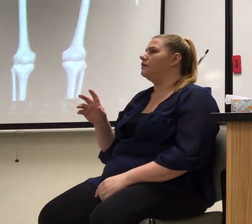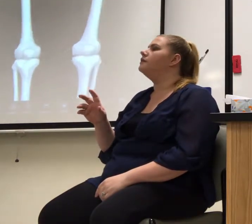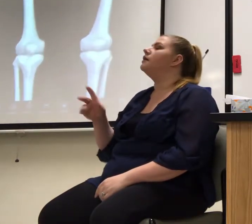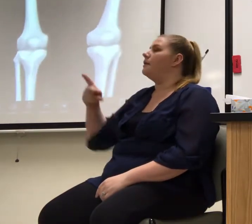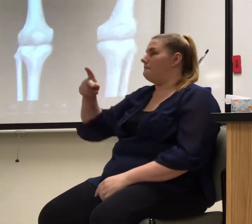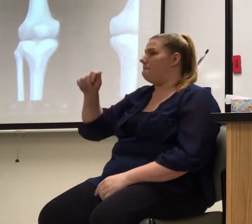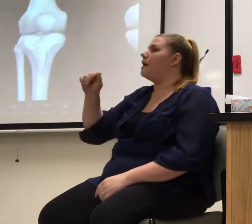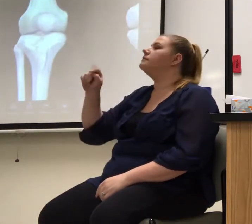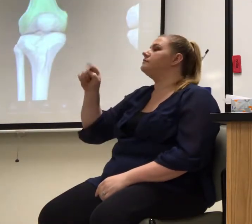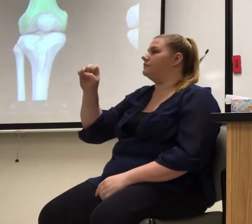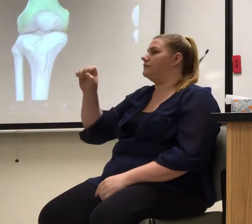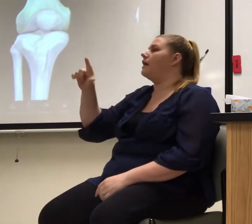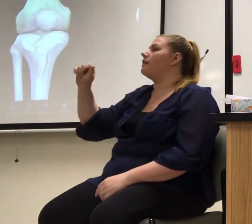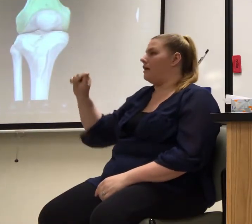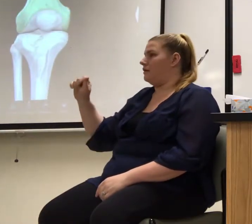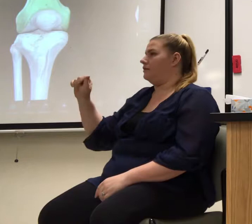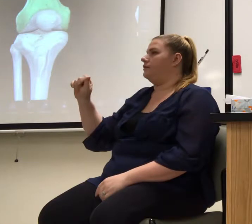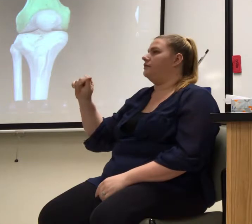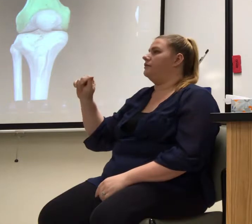Just zoom in on the knee region.